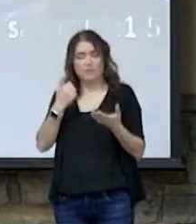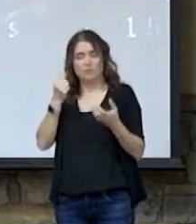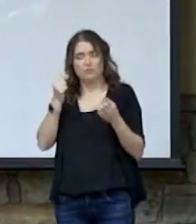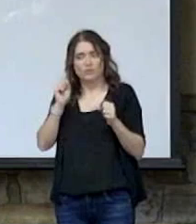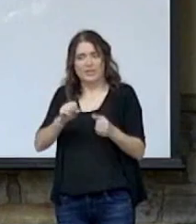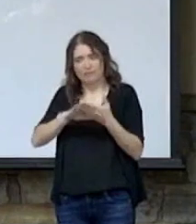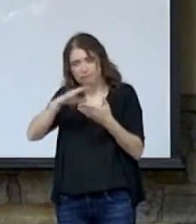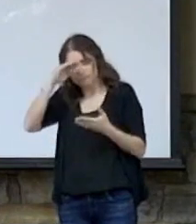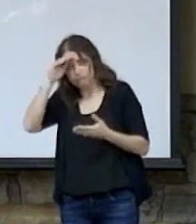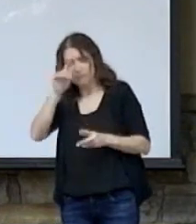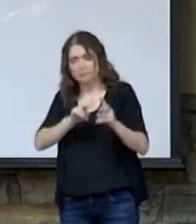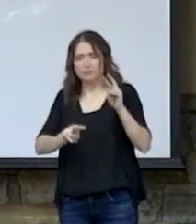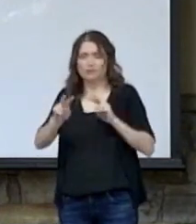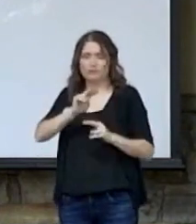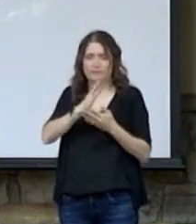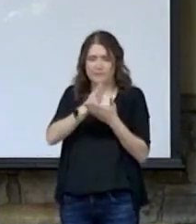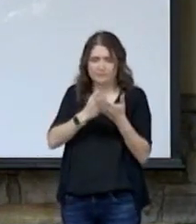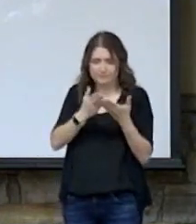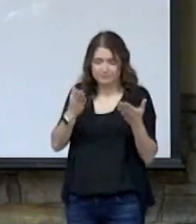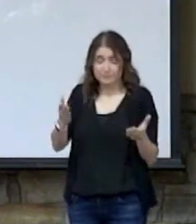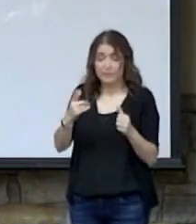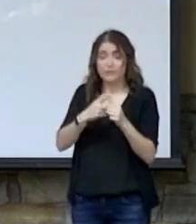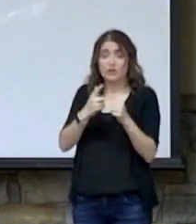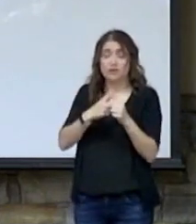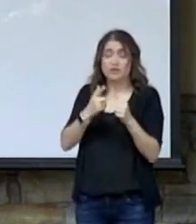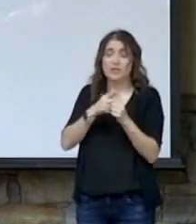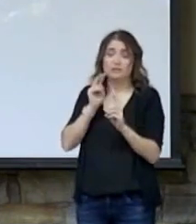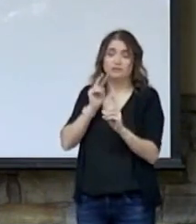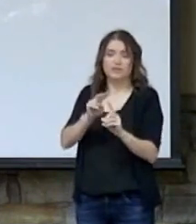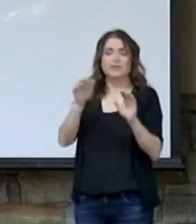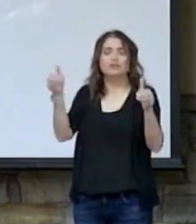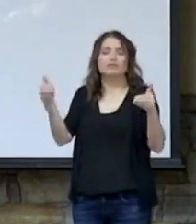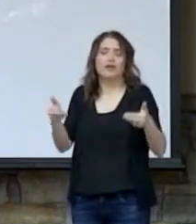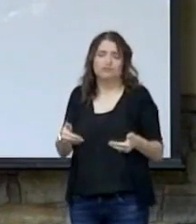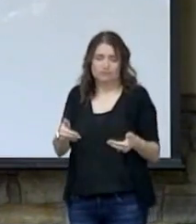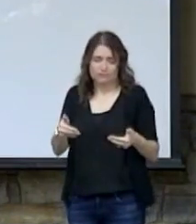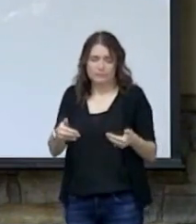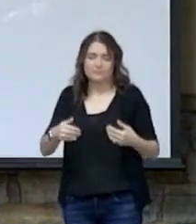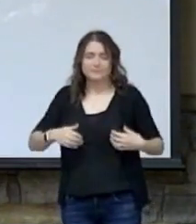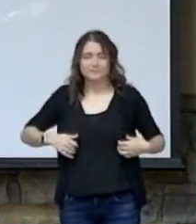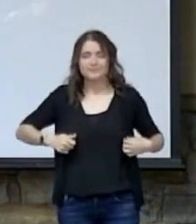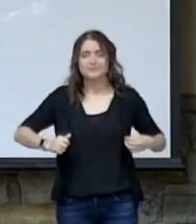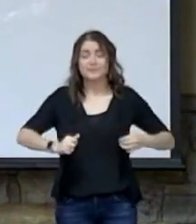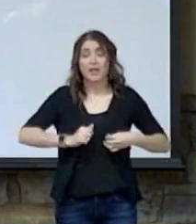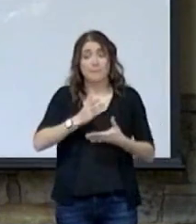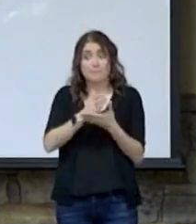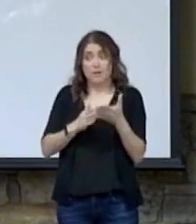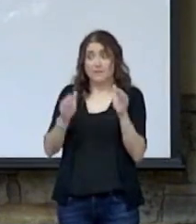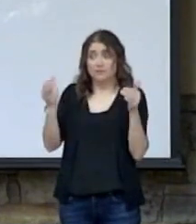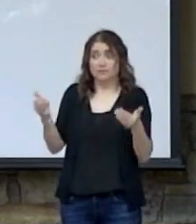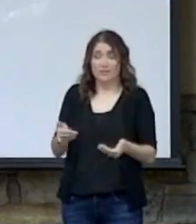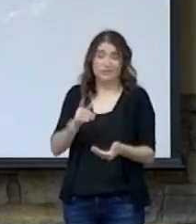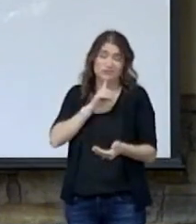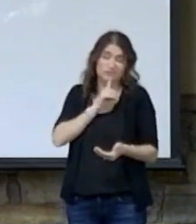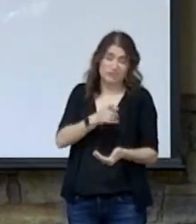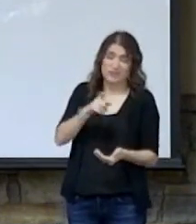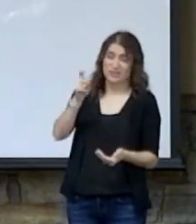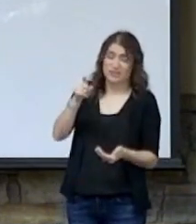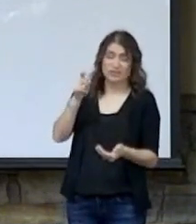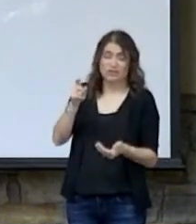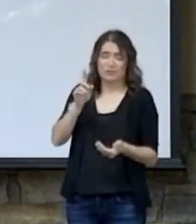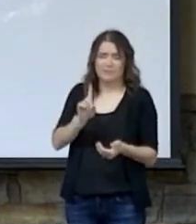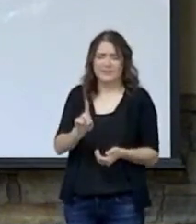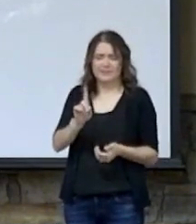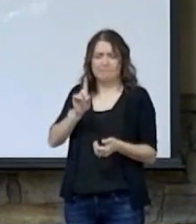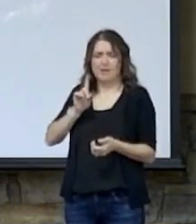observations together. Let's start by looking at the introduction. And part of the introduction really should just be a step back to